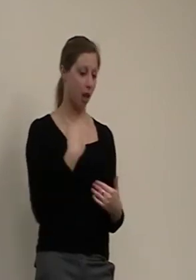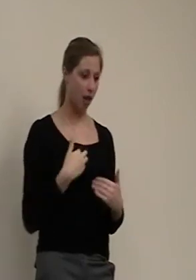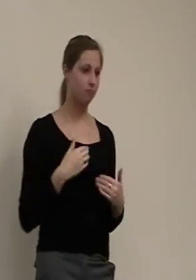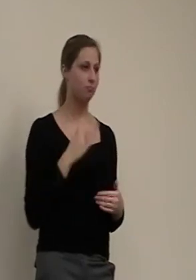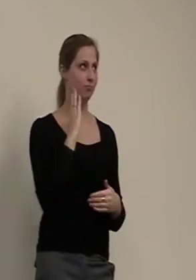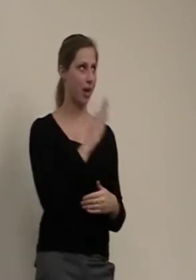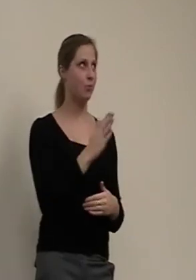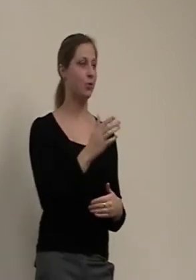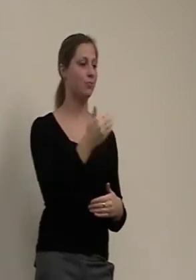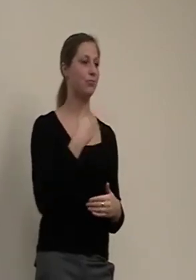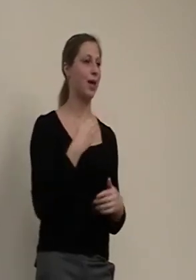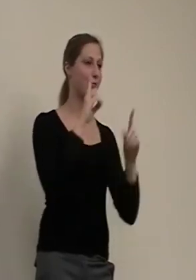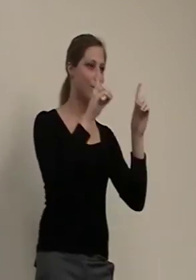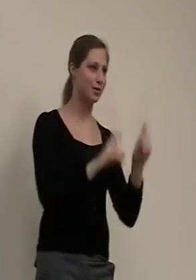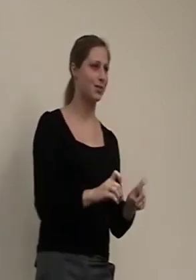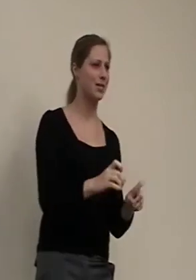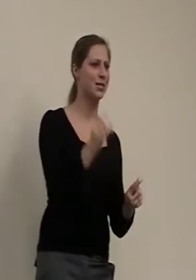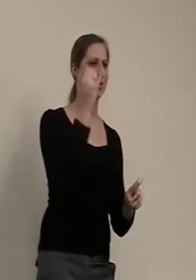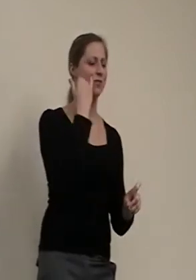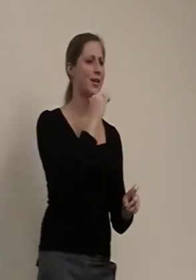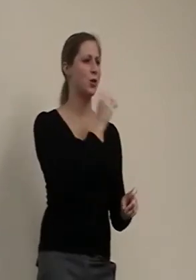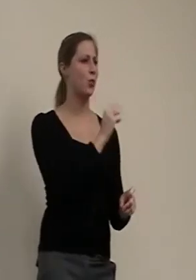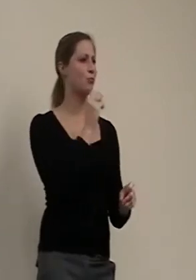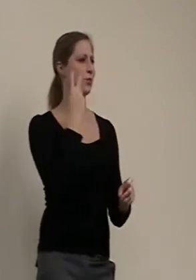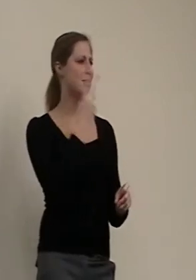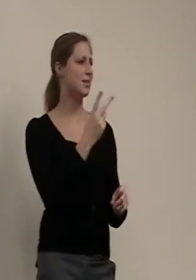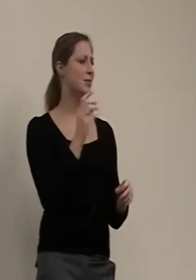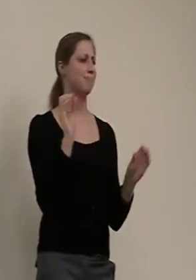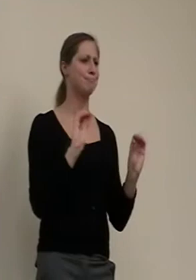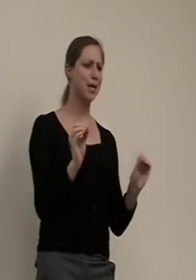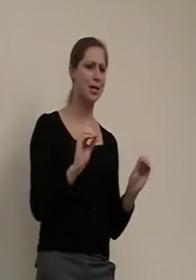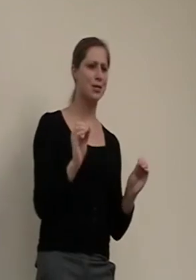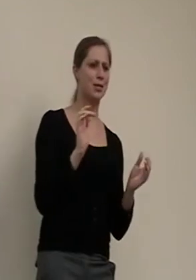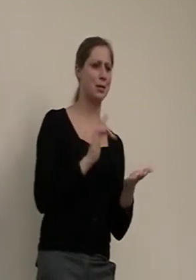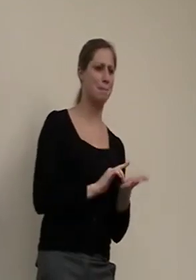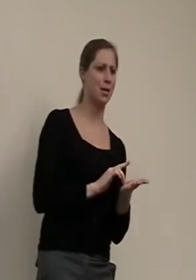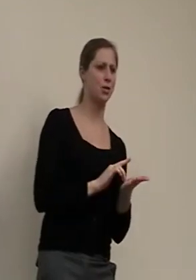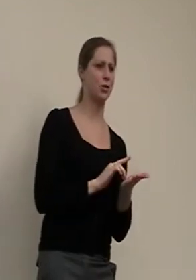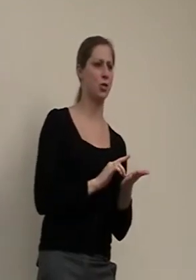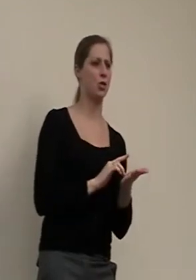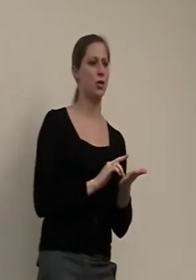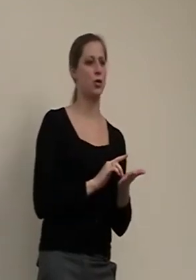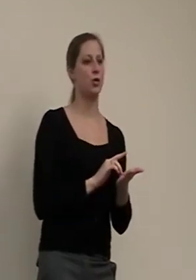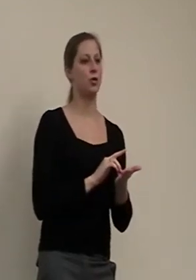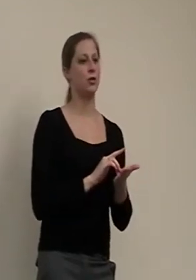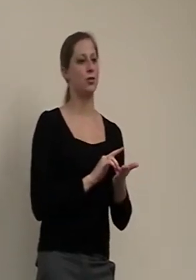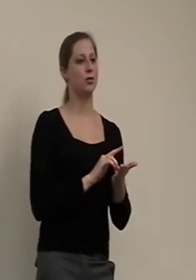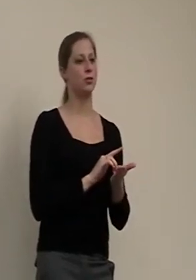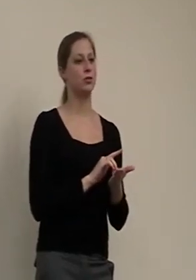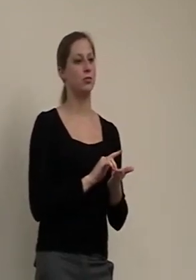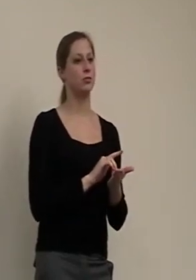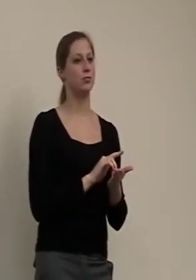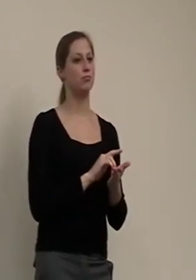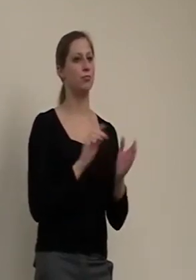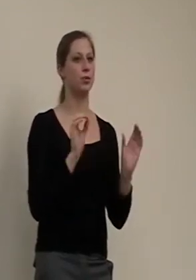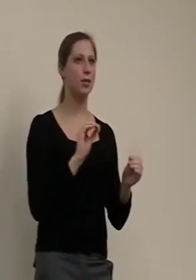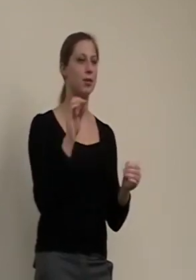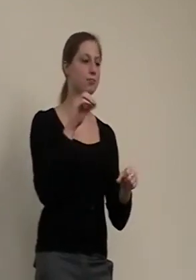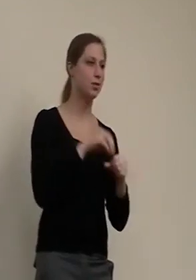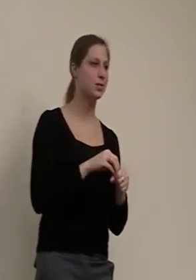very concerning medically, I don't see anything in their ear, you know, they've had a pretty straight history, then